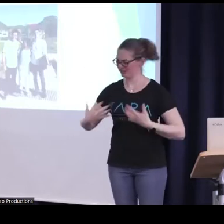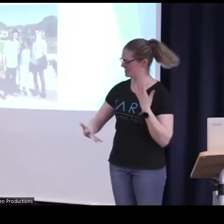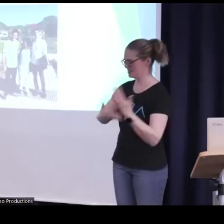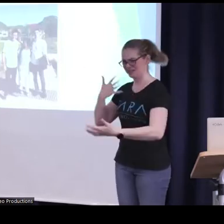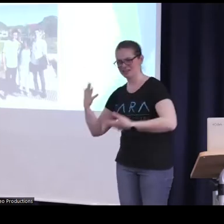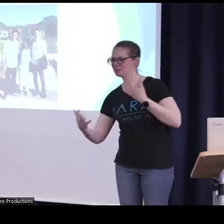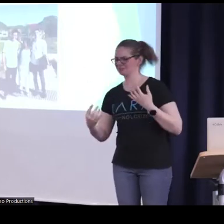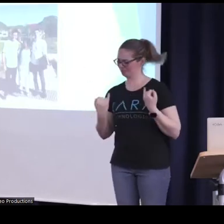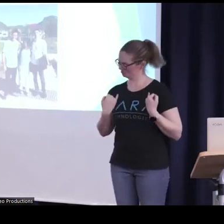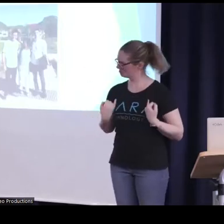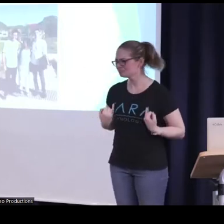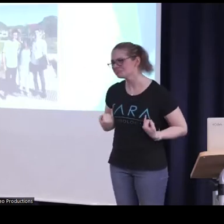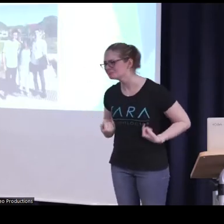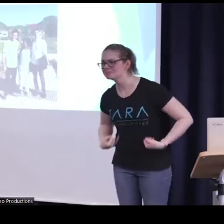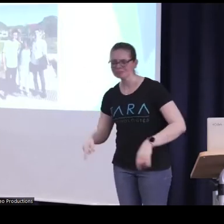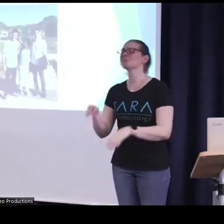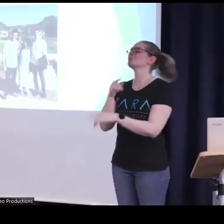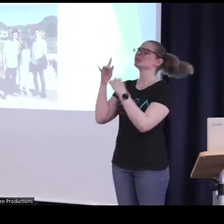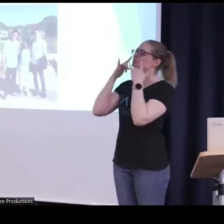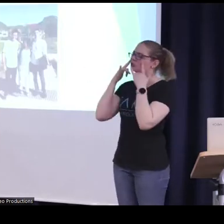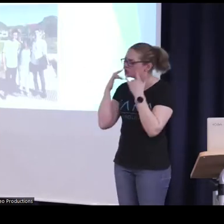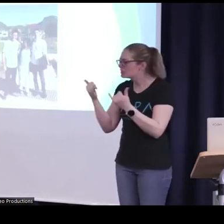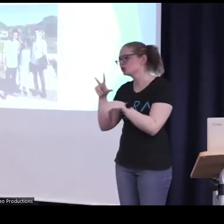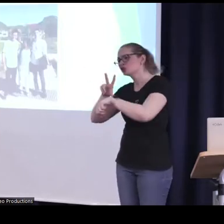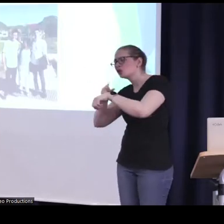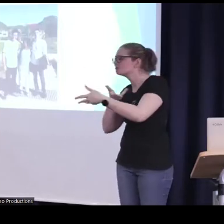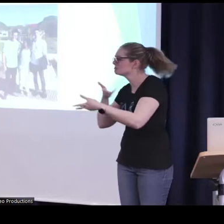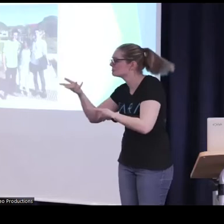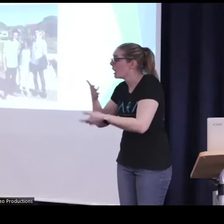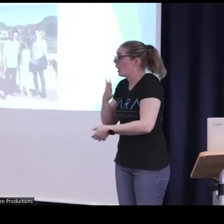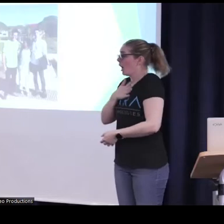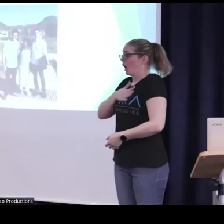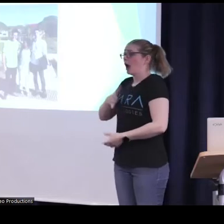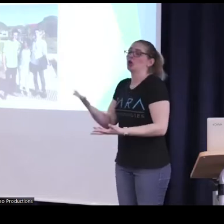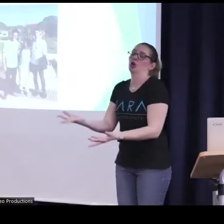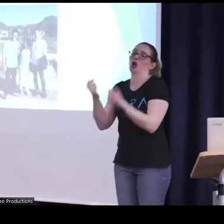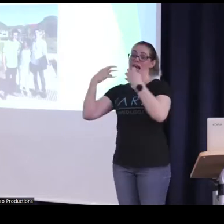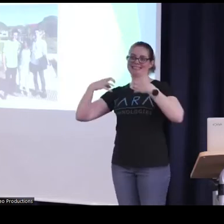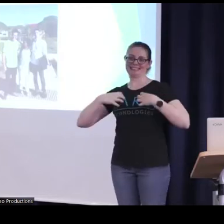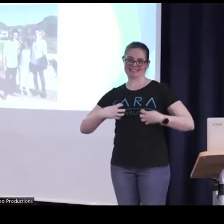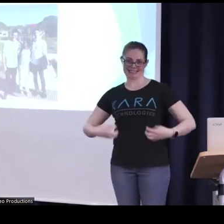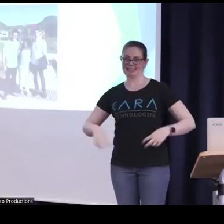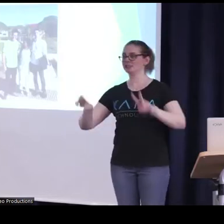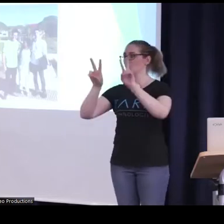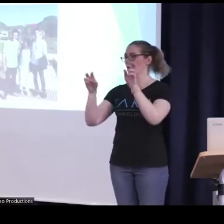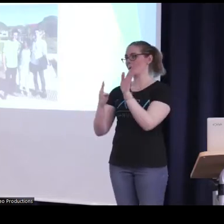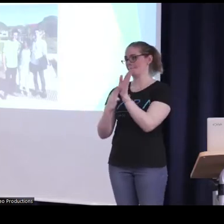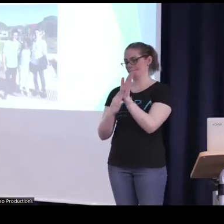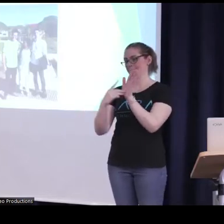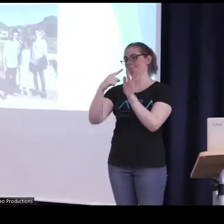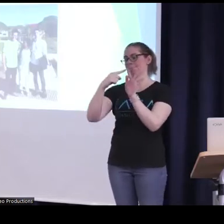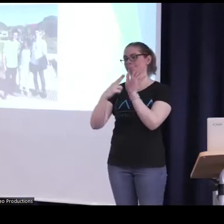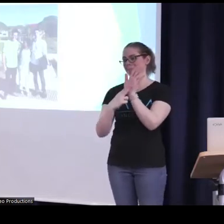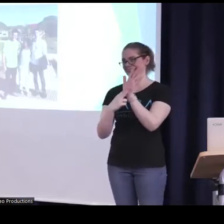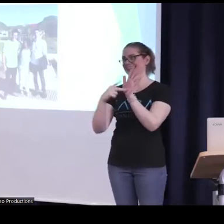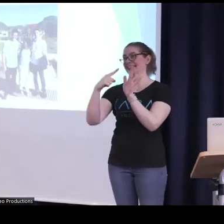experience senses of vertigo and started feeling quite unwell. So he went to the doctor, had a conversation with them,